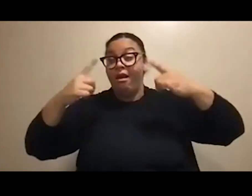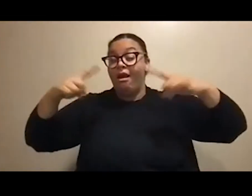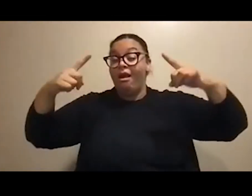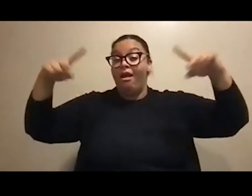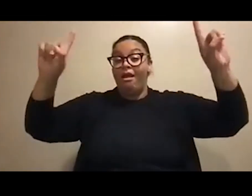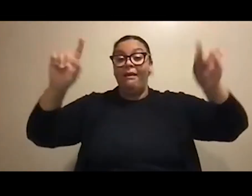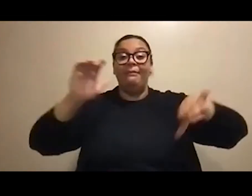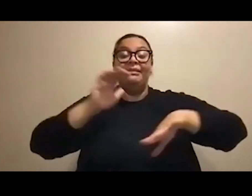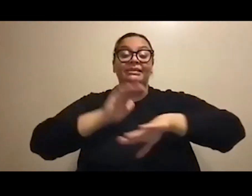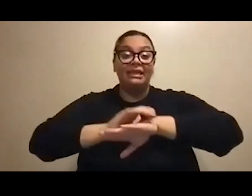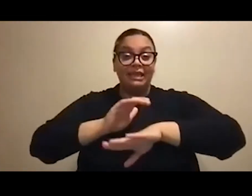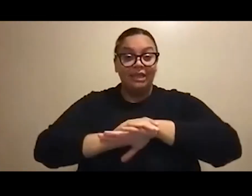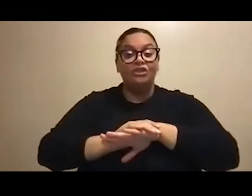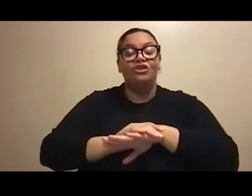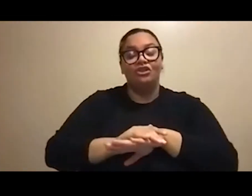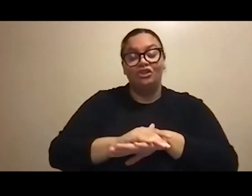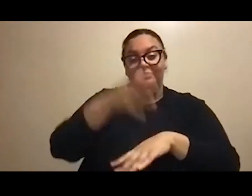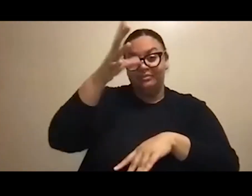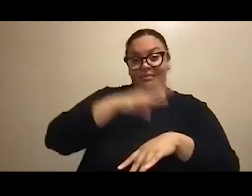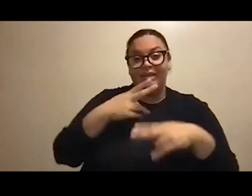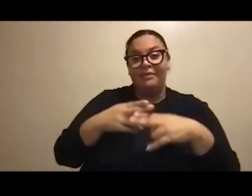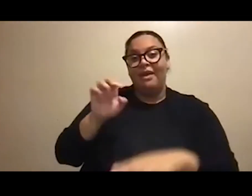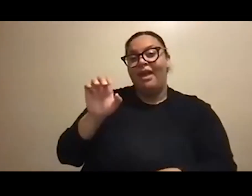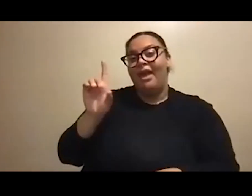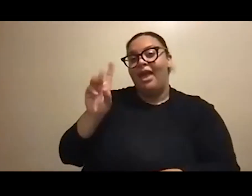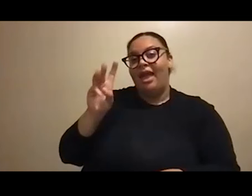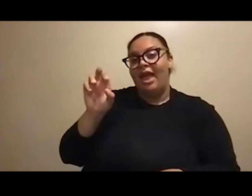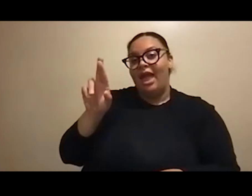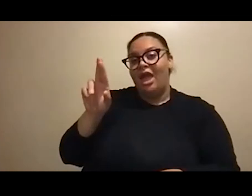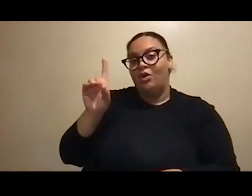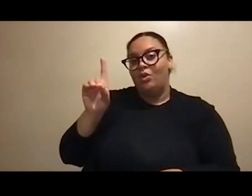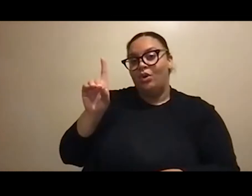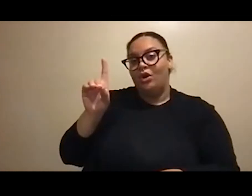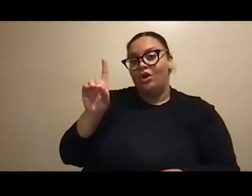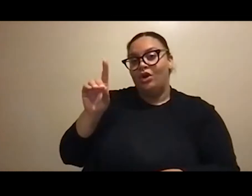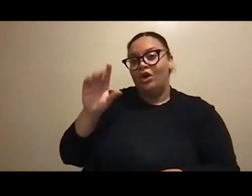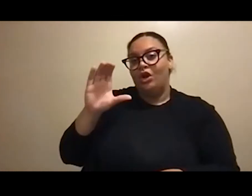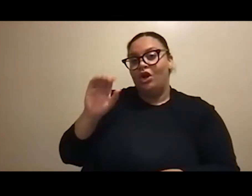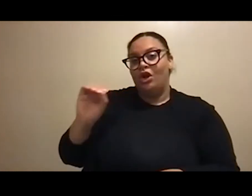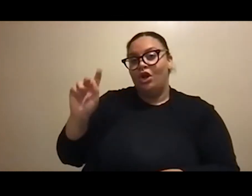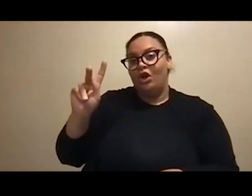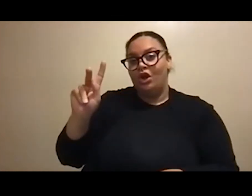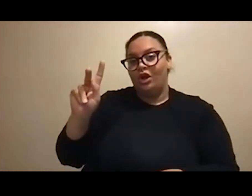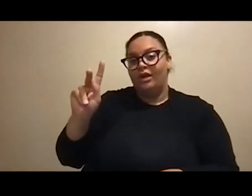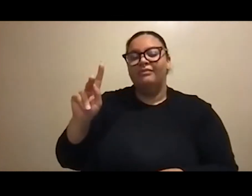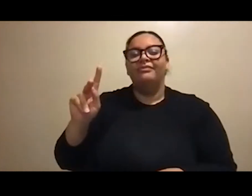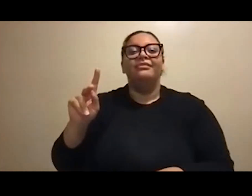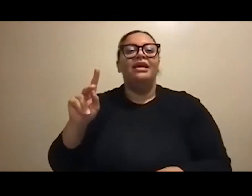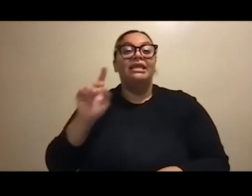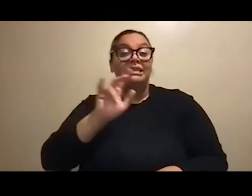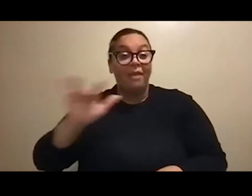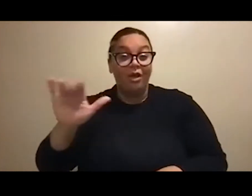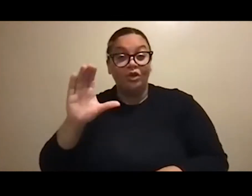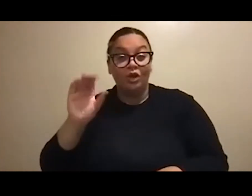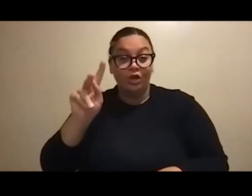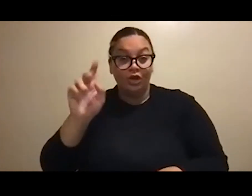jurists is a man named Edward Coke, spelled Coke, but it's pronounced Cook. He was Lord